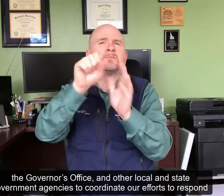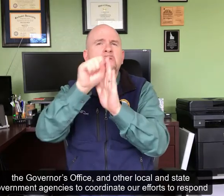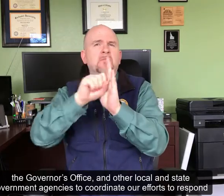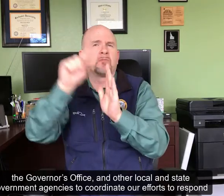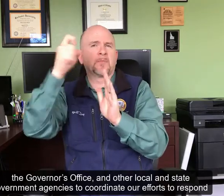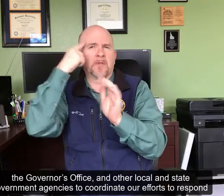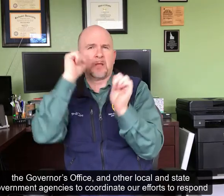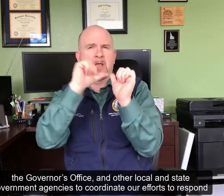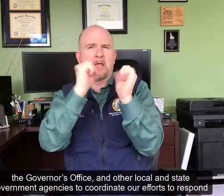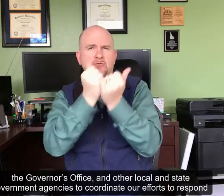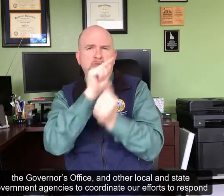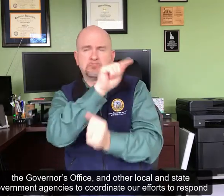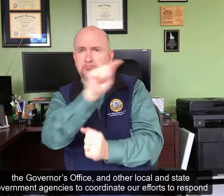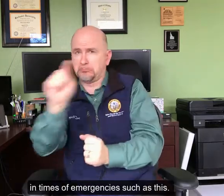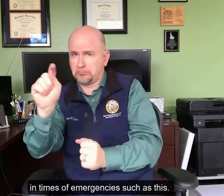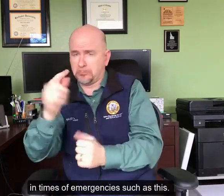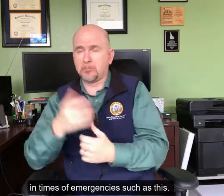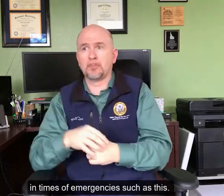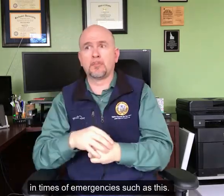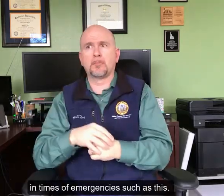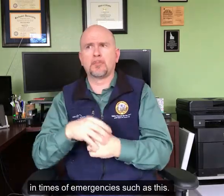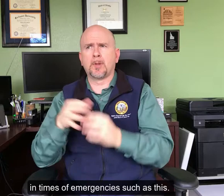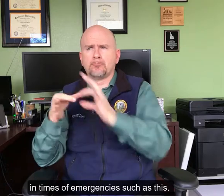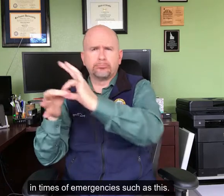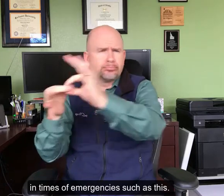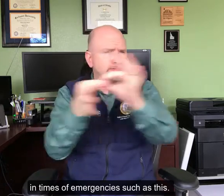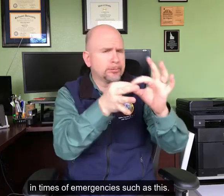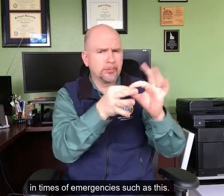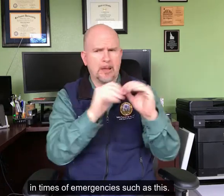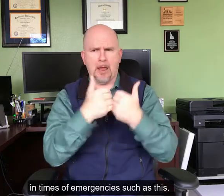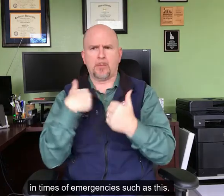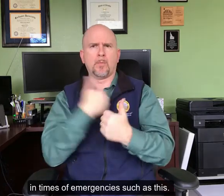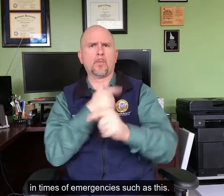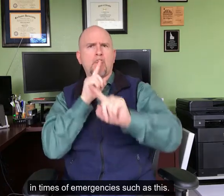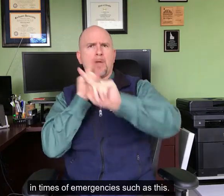to coordinate our efforts to respond in times of emergency such as this.